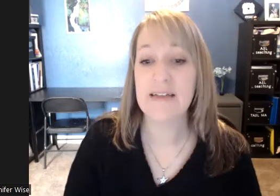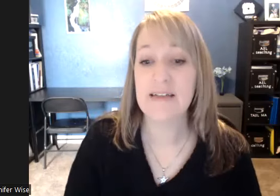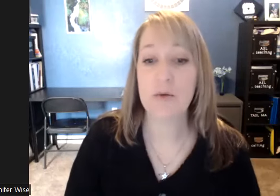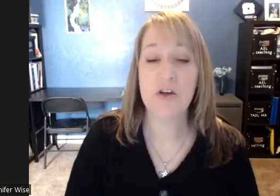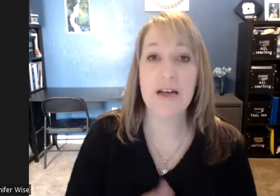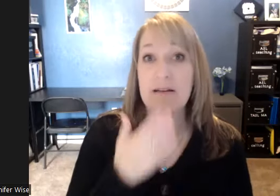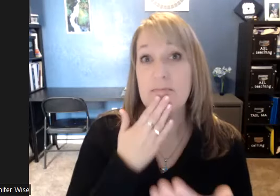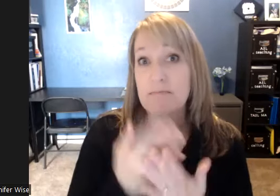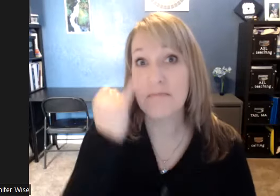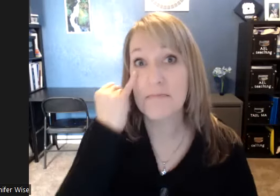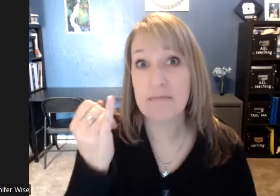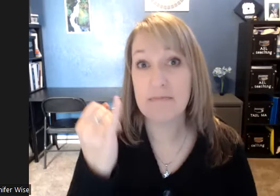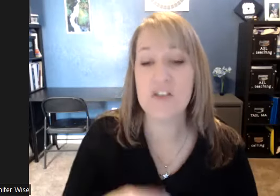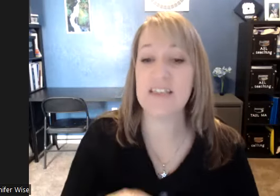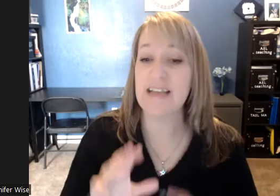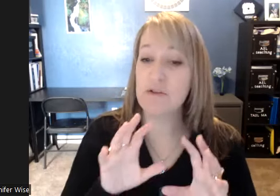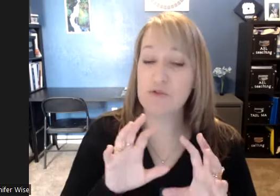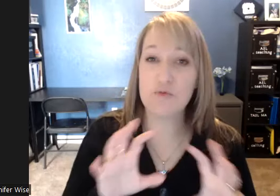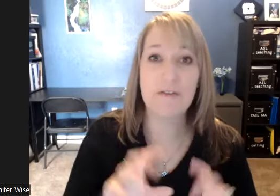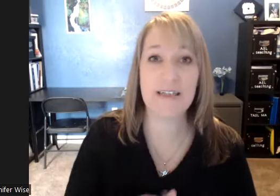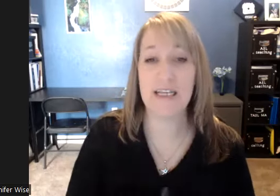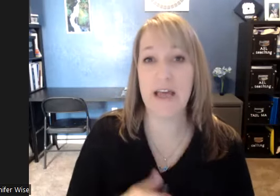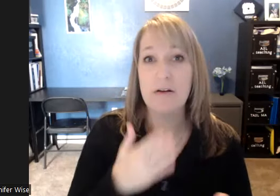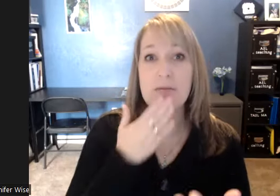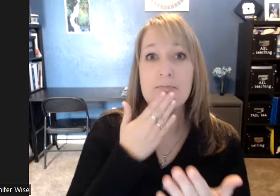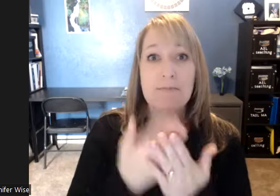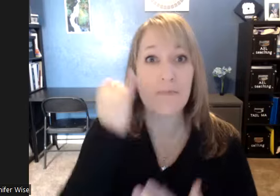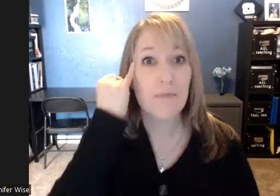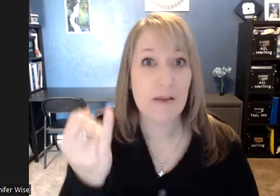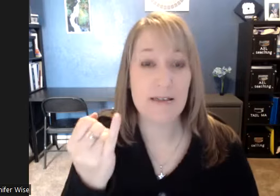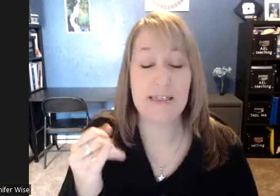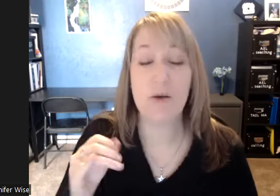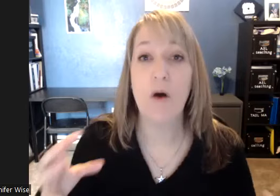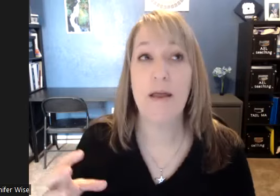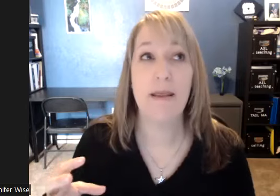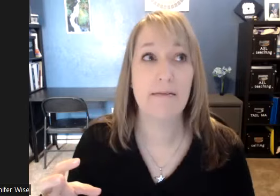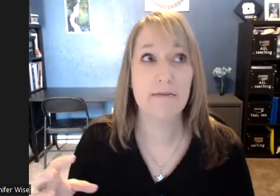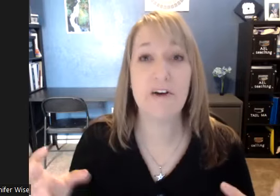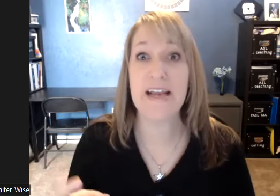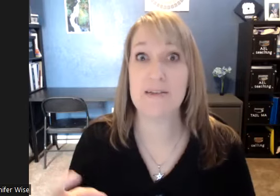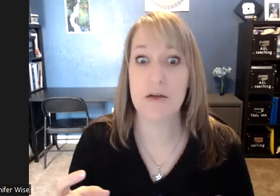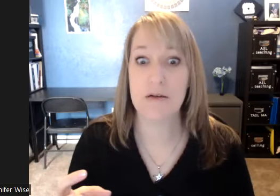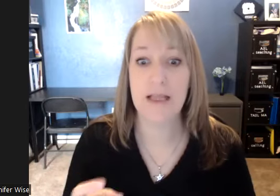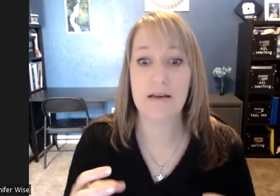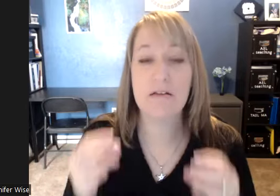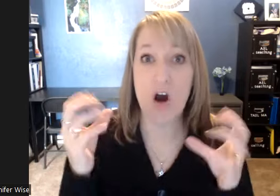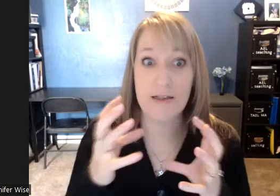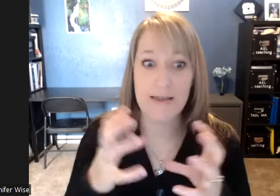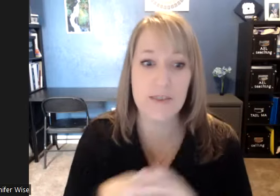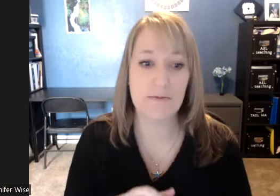And same thing with good idea. Just sign those real fast together because it's like one phrase, one like concept,